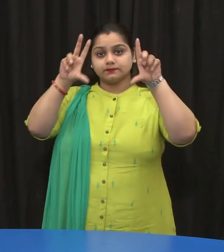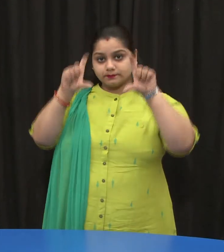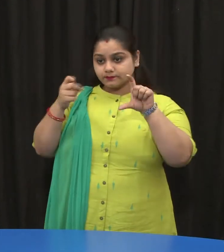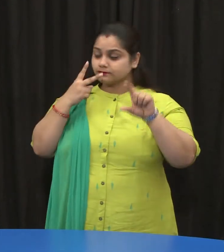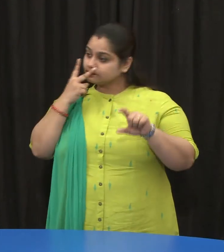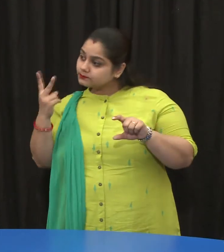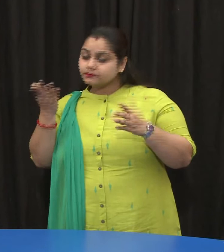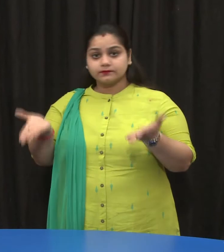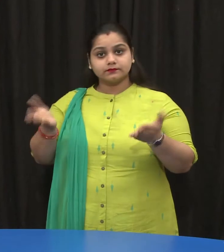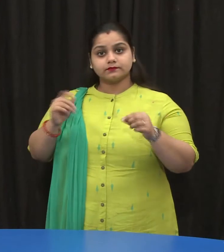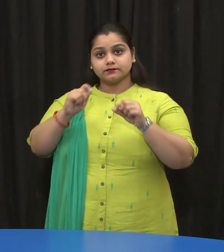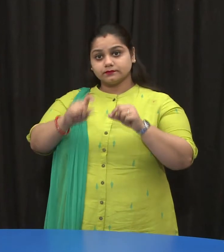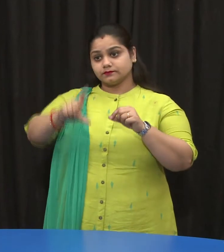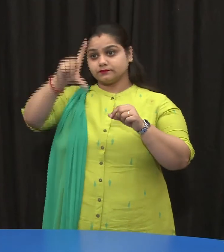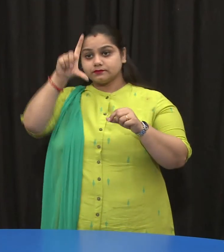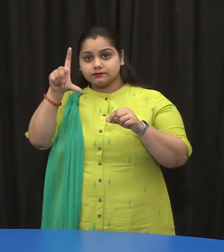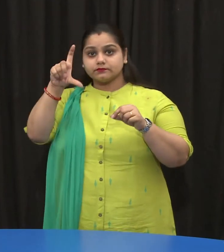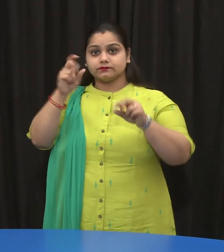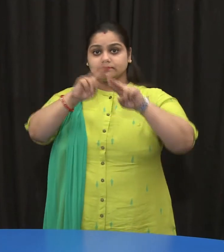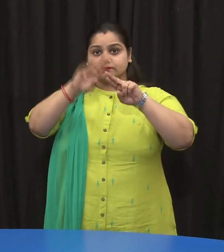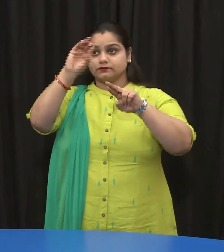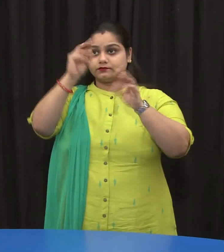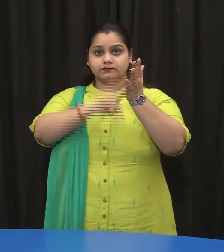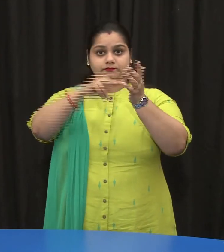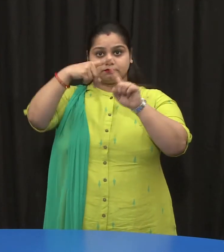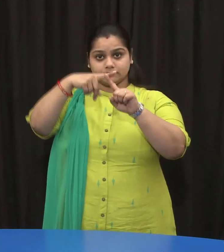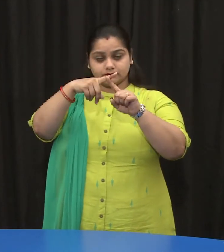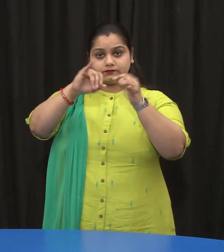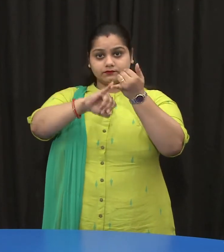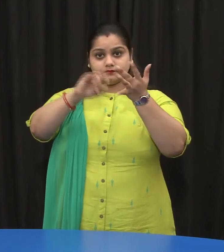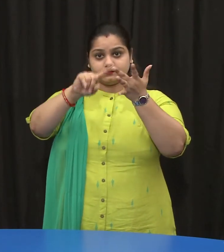Look at this picture of increase font size